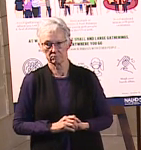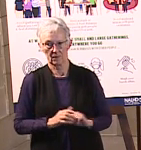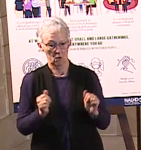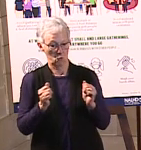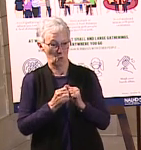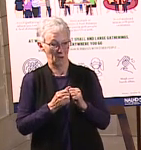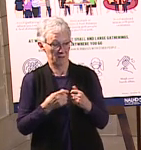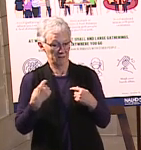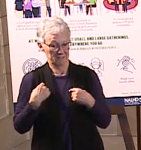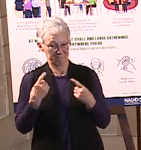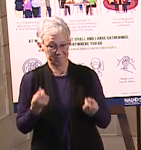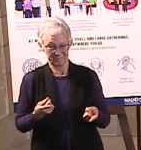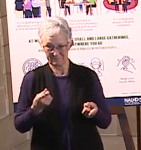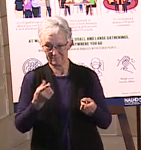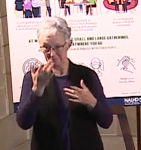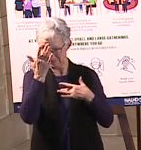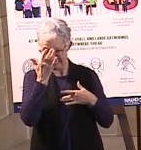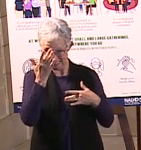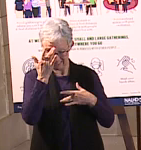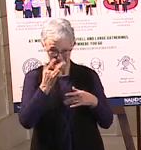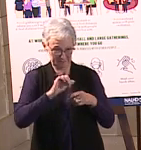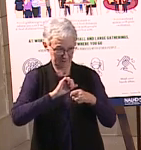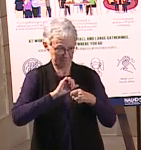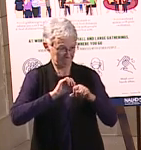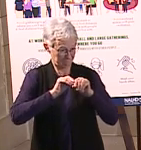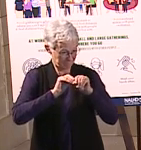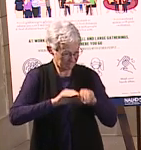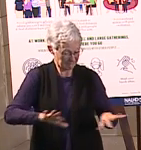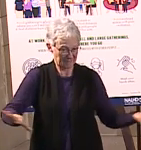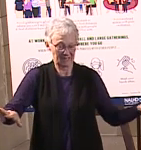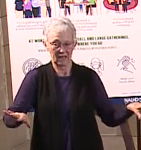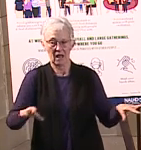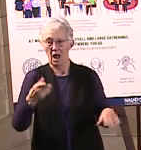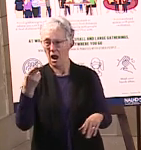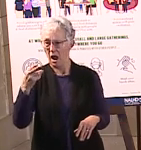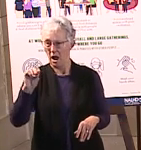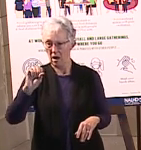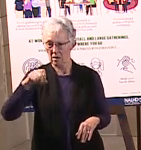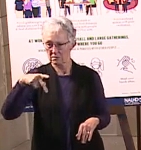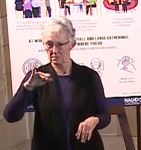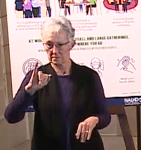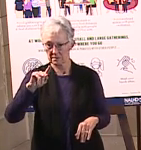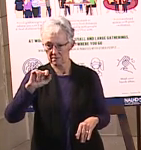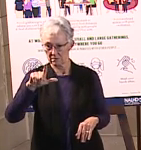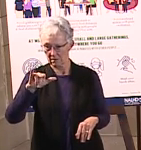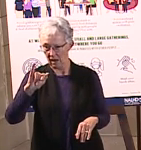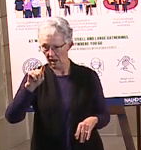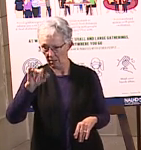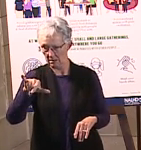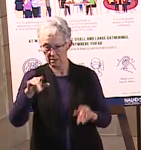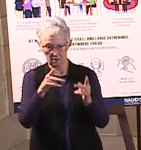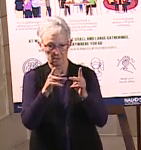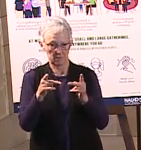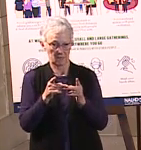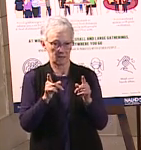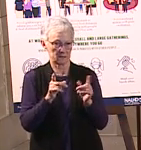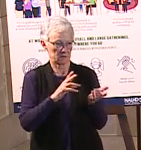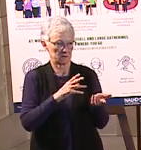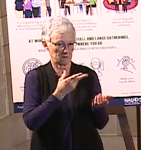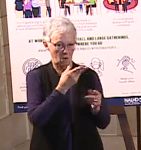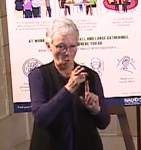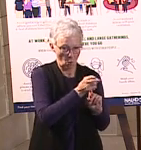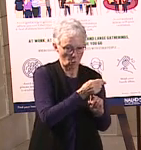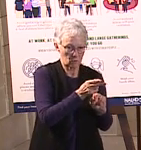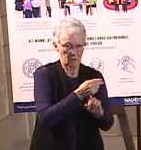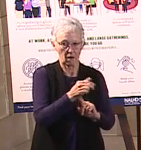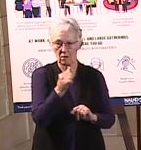and entertainment industries have been particularly hard hit. We have seen this, for example, for our